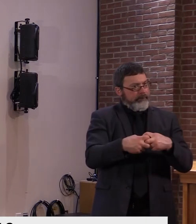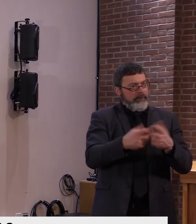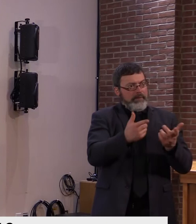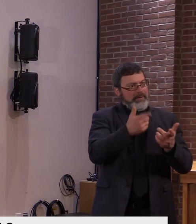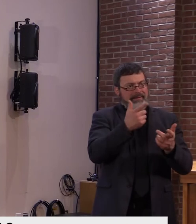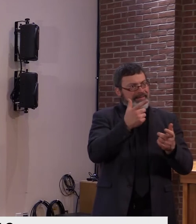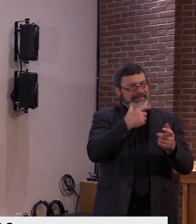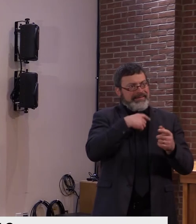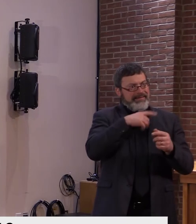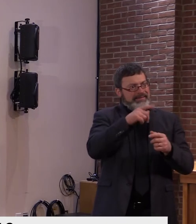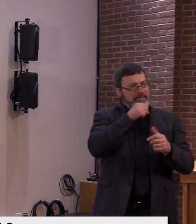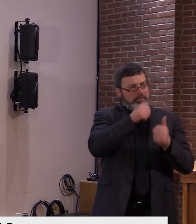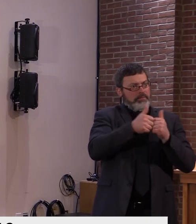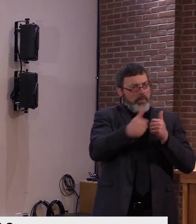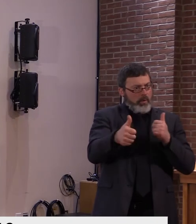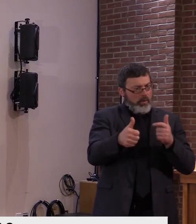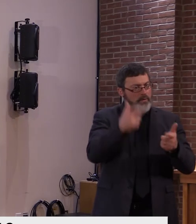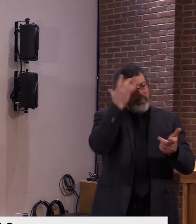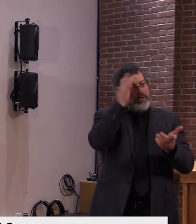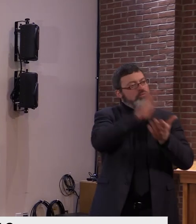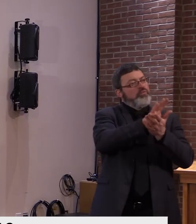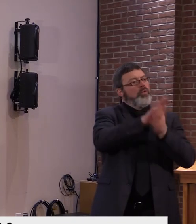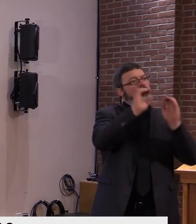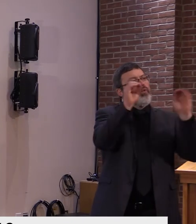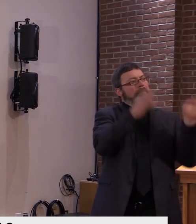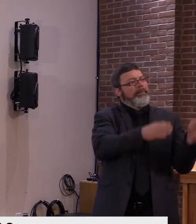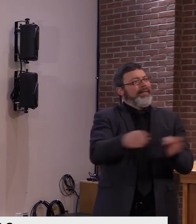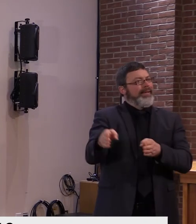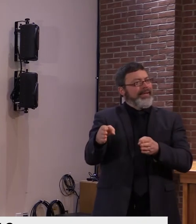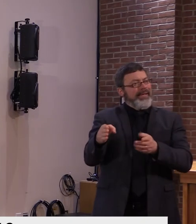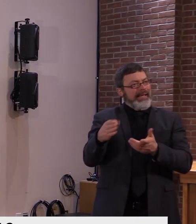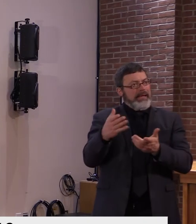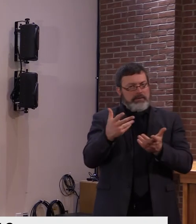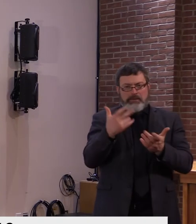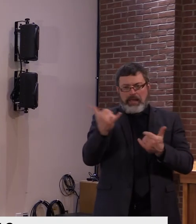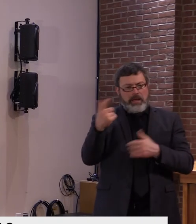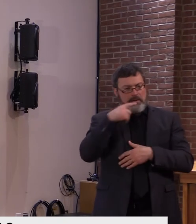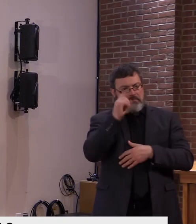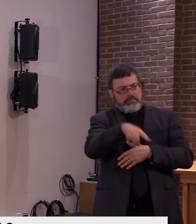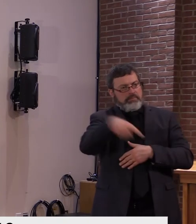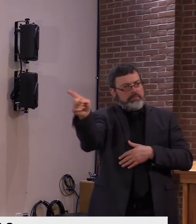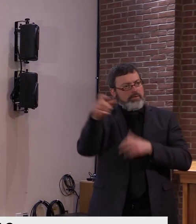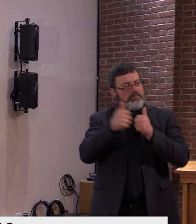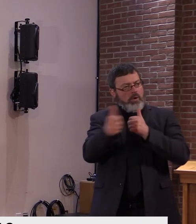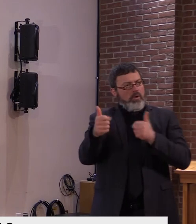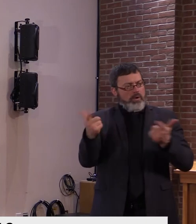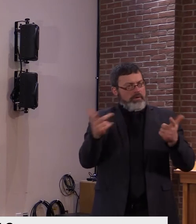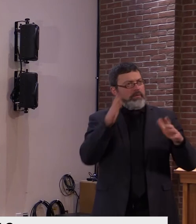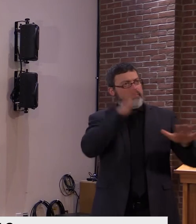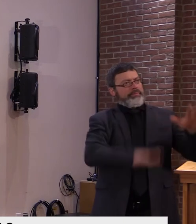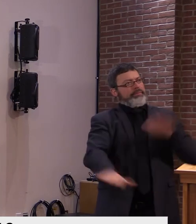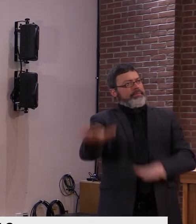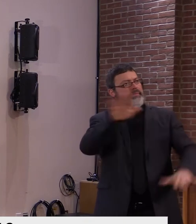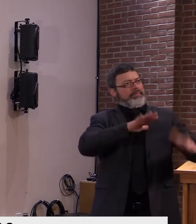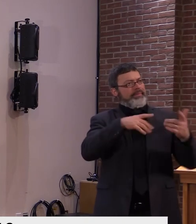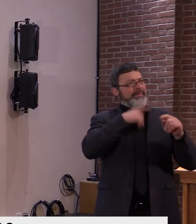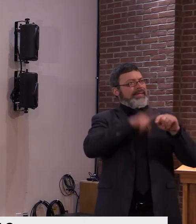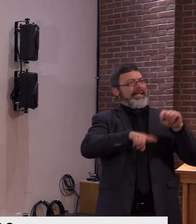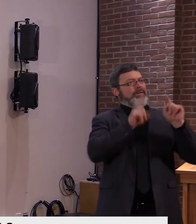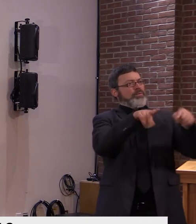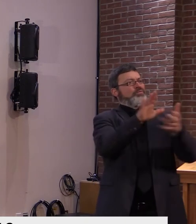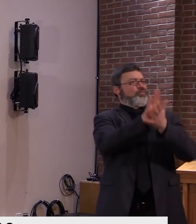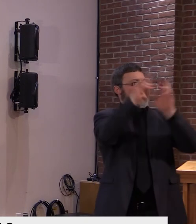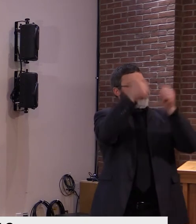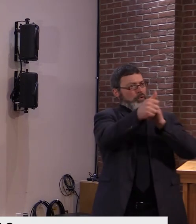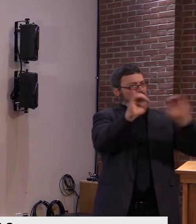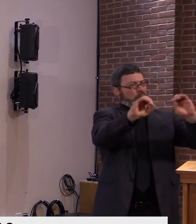Does that stand up to what your expectation would be? Yeah, I mean, you could imagine in those kinds of situations, districts would